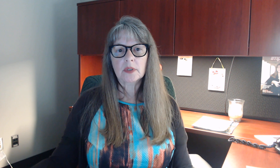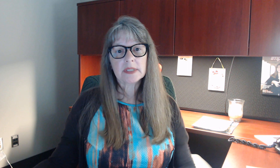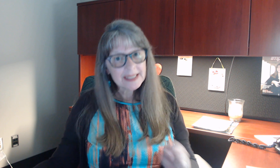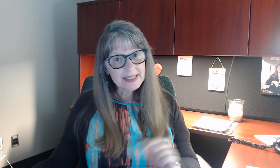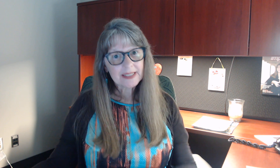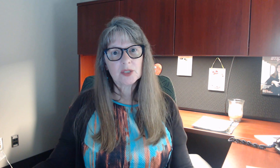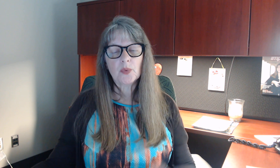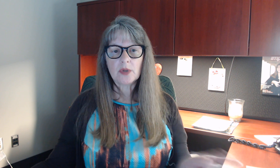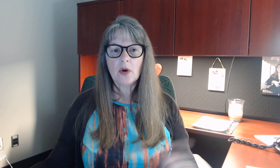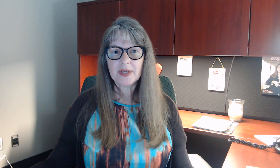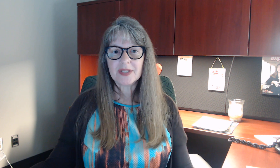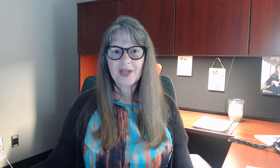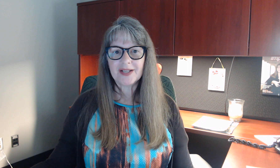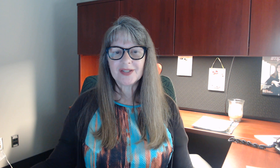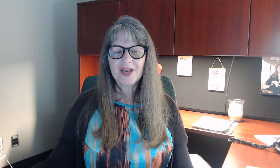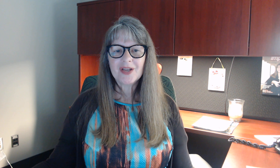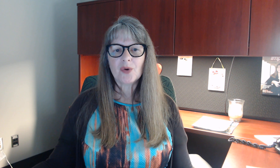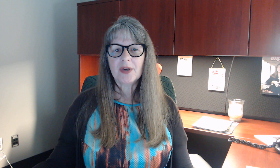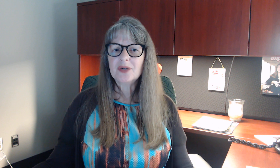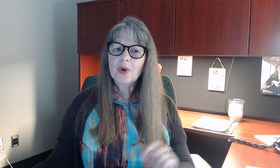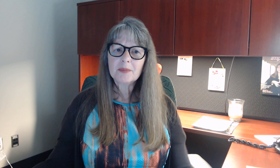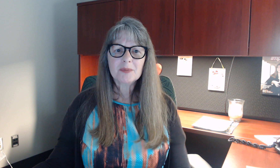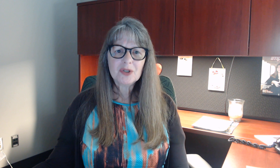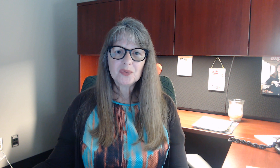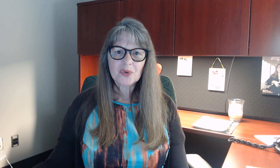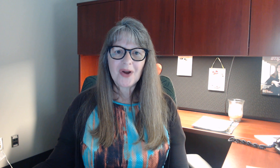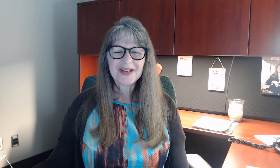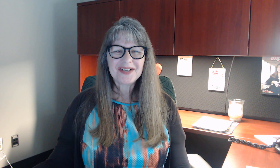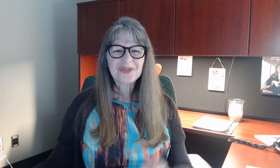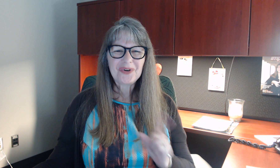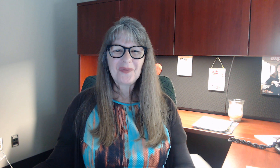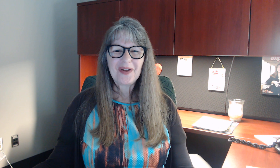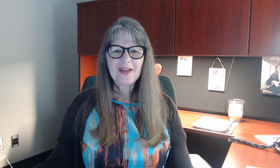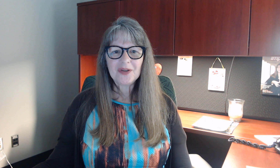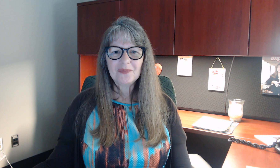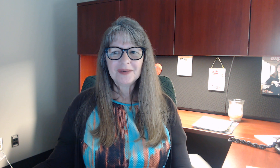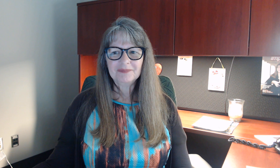sentences with all these signs. So I didn't want them to be too long. So anyway, have a good one.